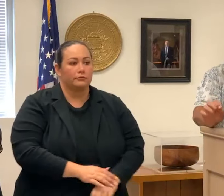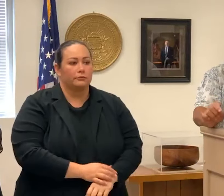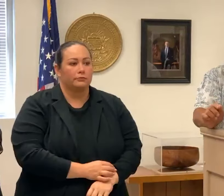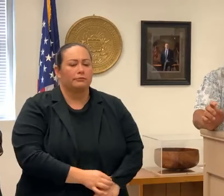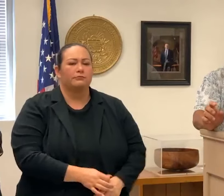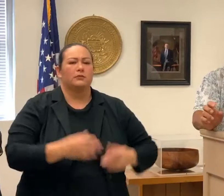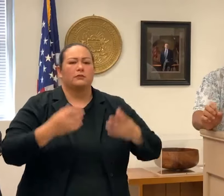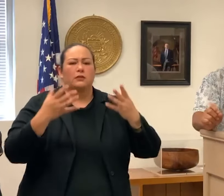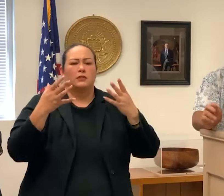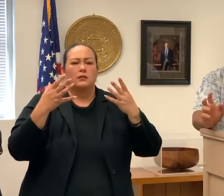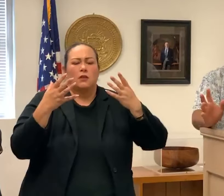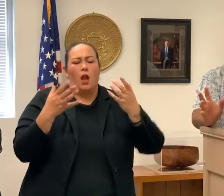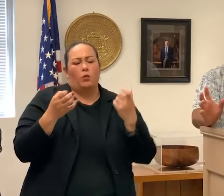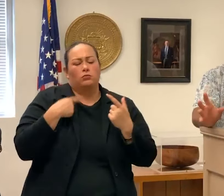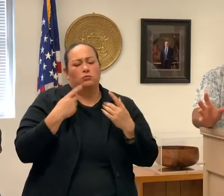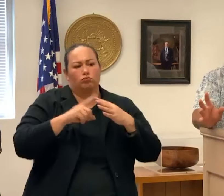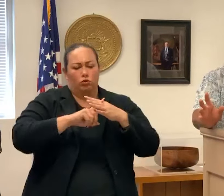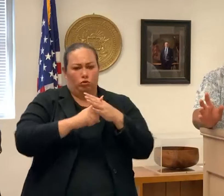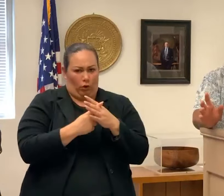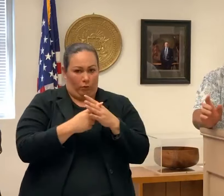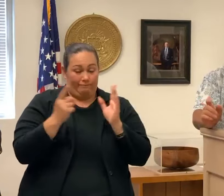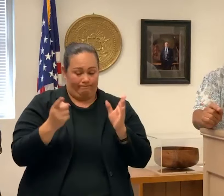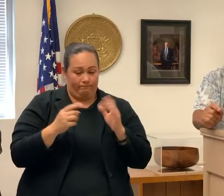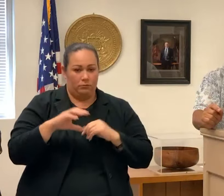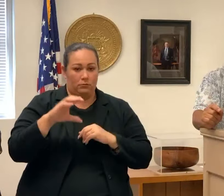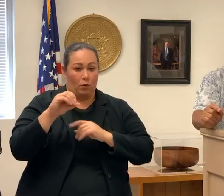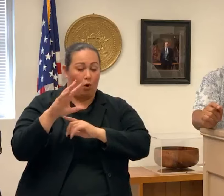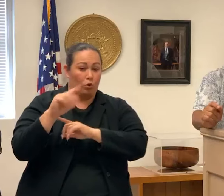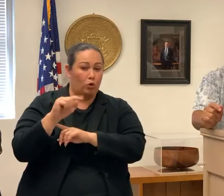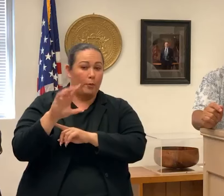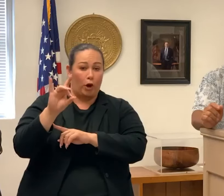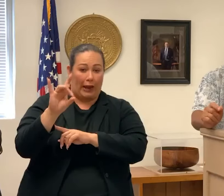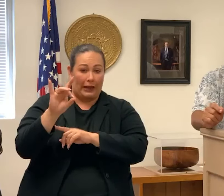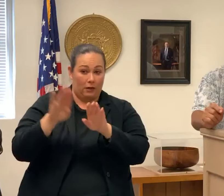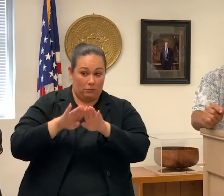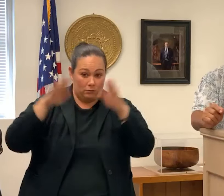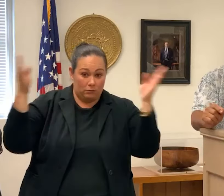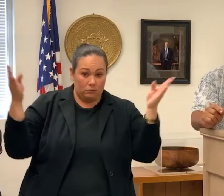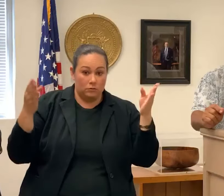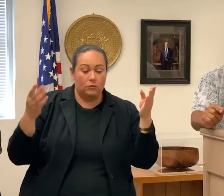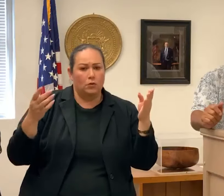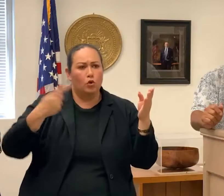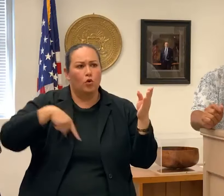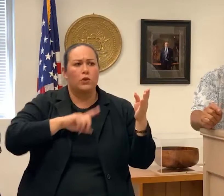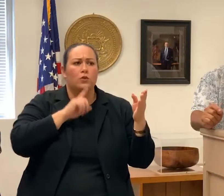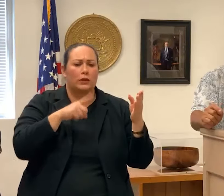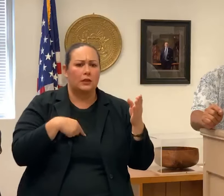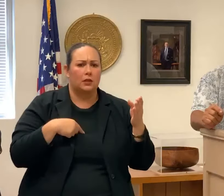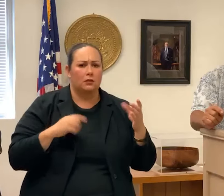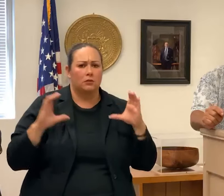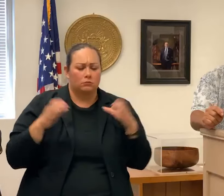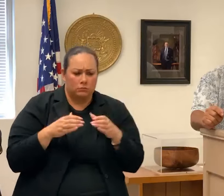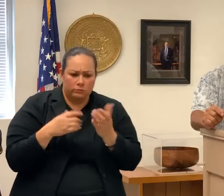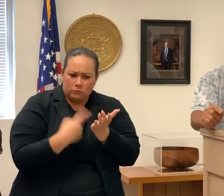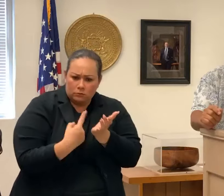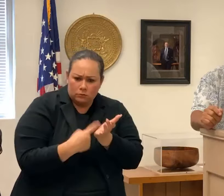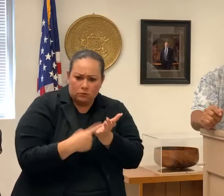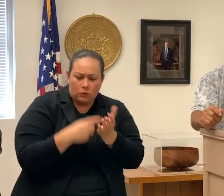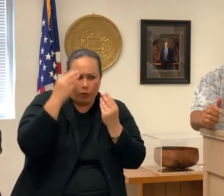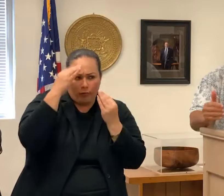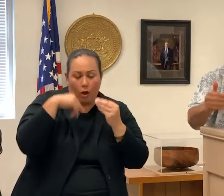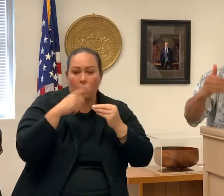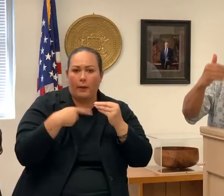Well, let me just start with the October 8th date. A lot of thought went into that by the governor and the mayor.